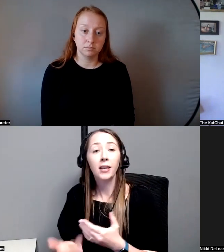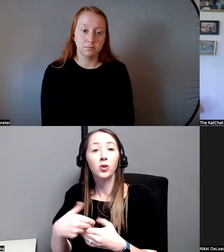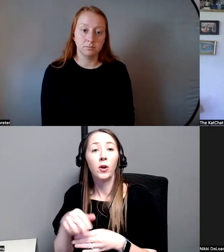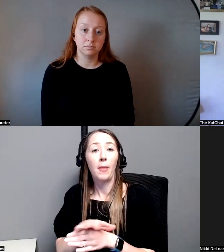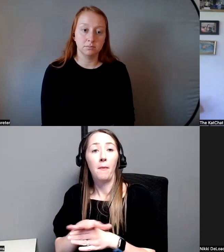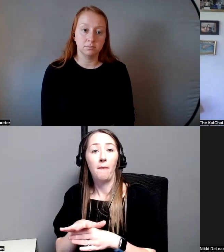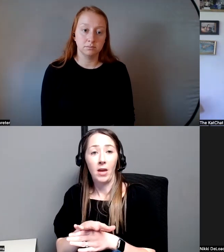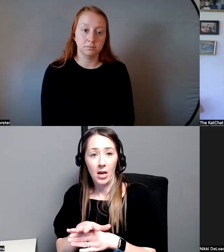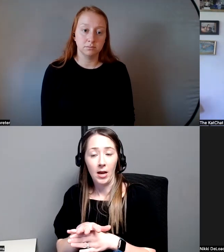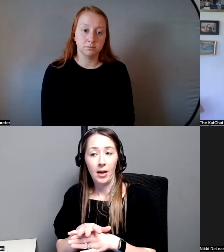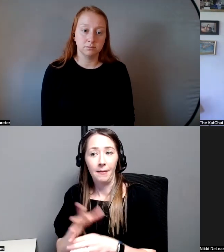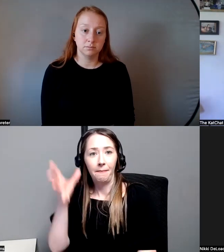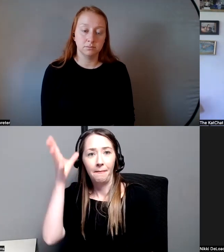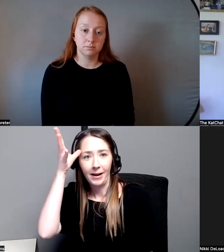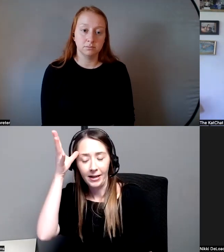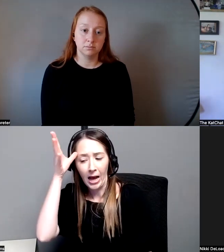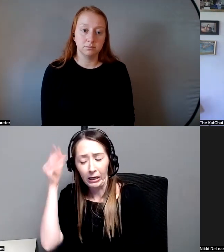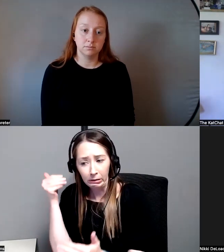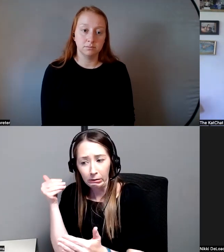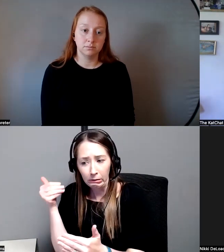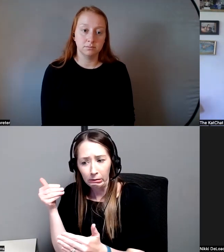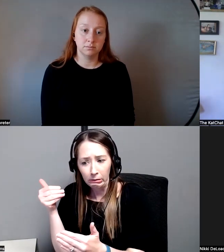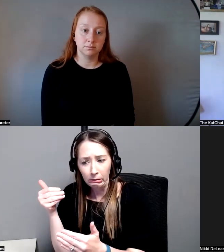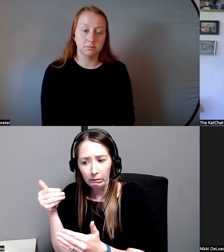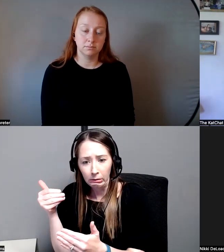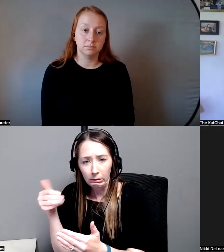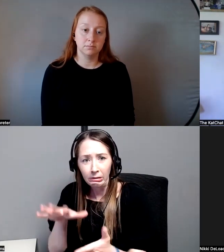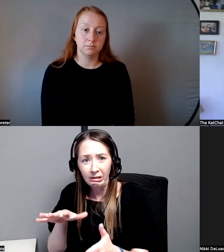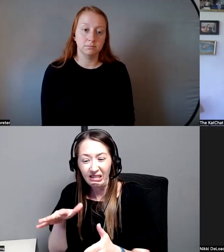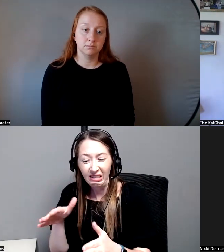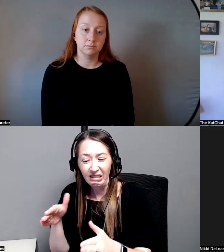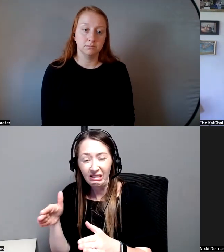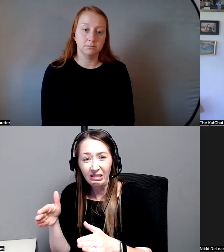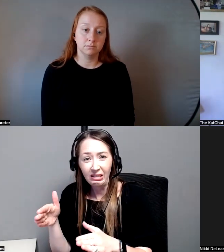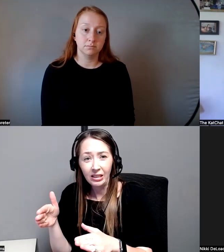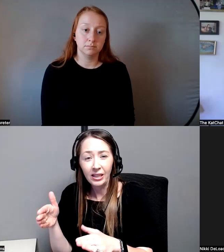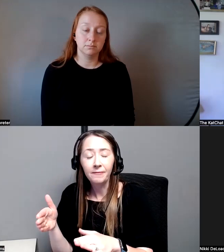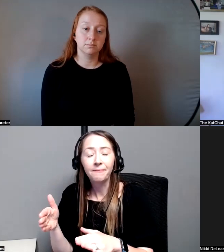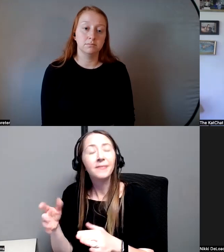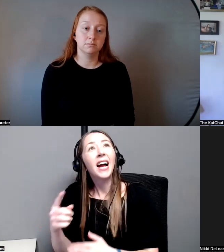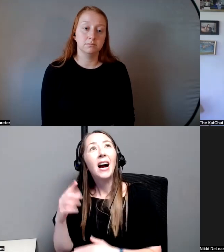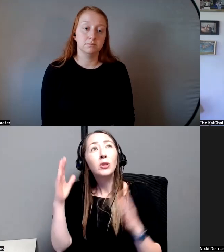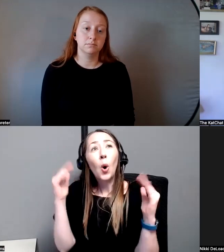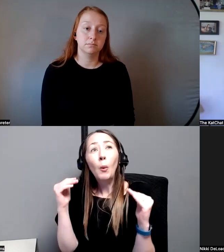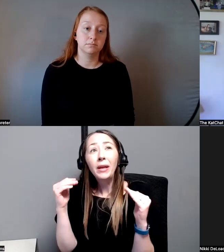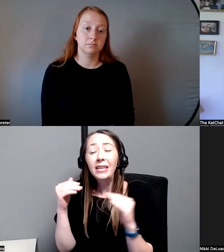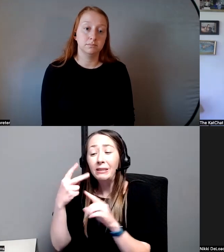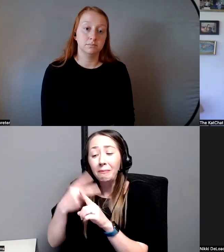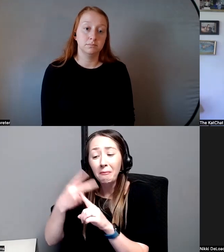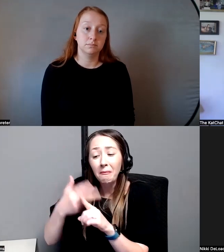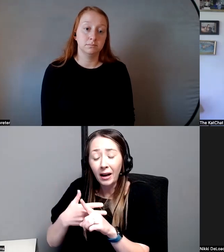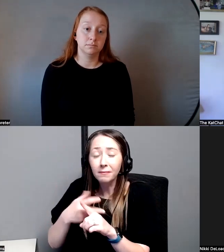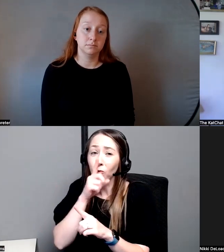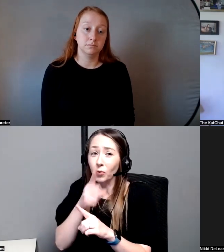dad is in the last, weeks and months of his, or I was hoping months, but weeks of his